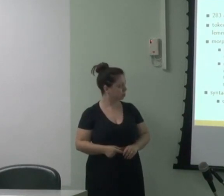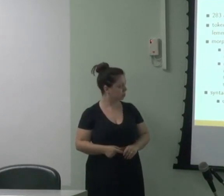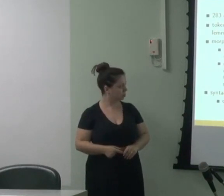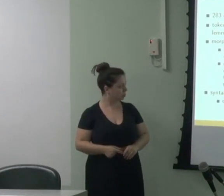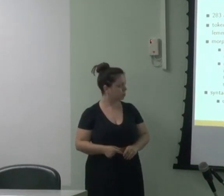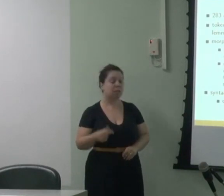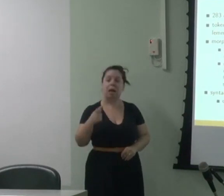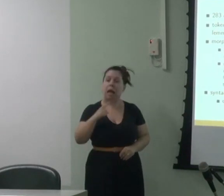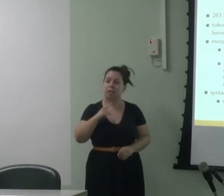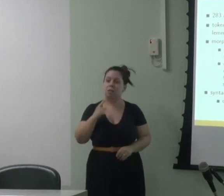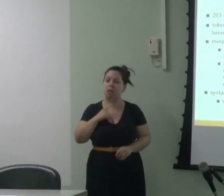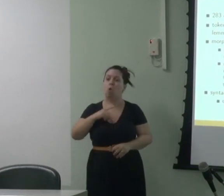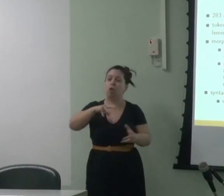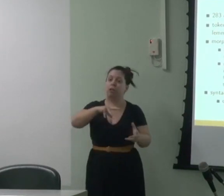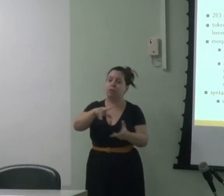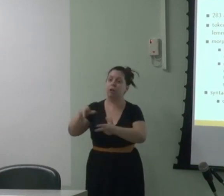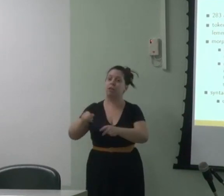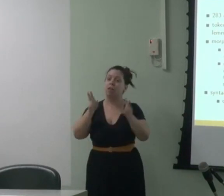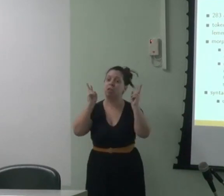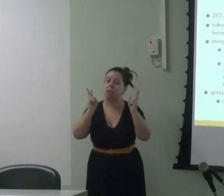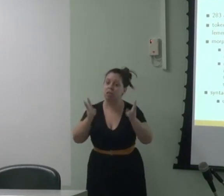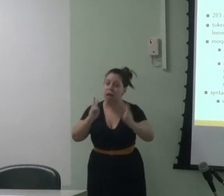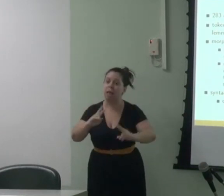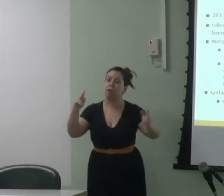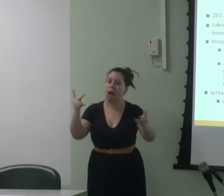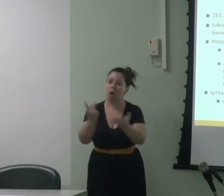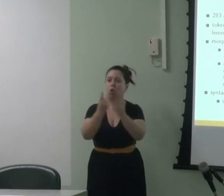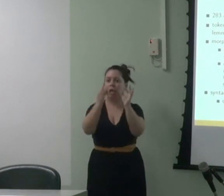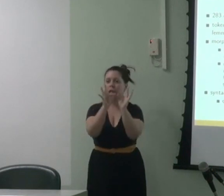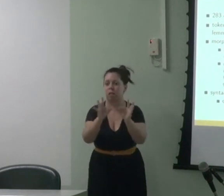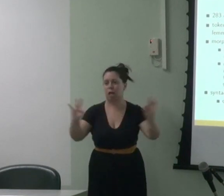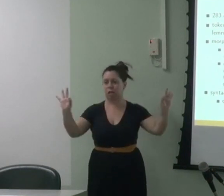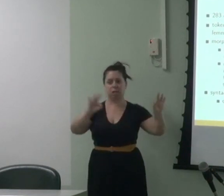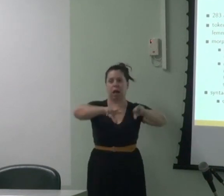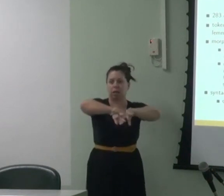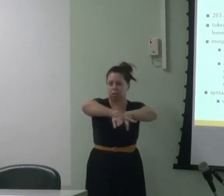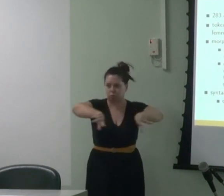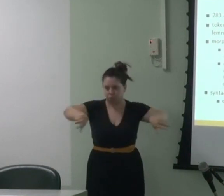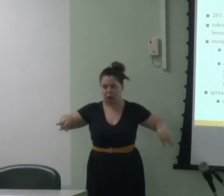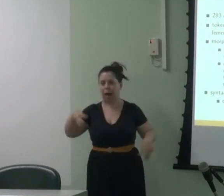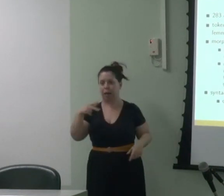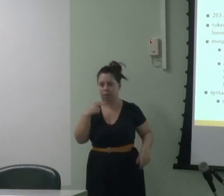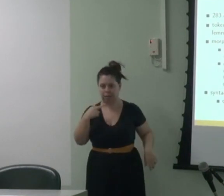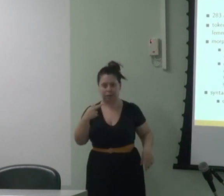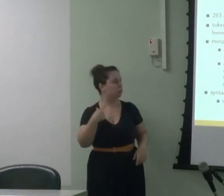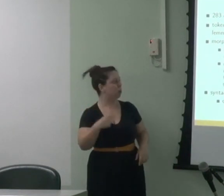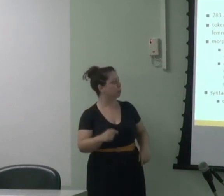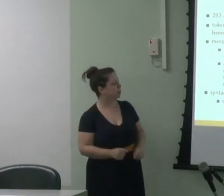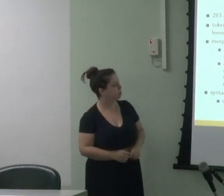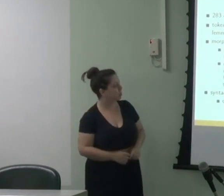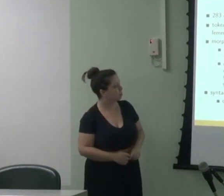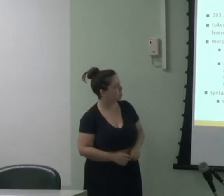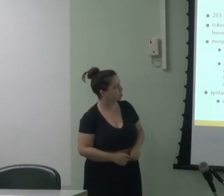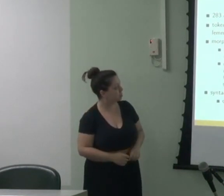syntactic contexts, right? So now I move to lexical databases.